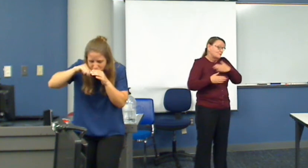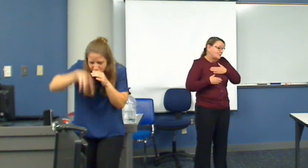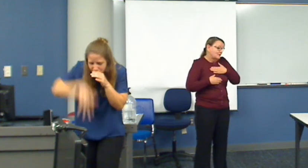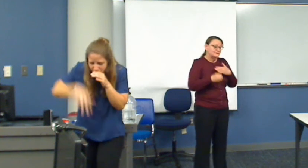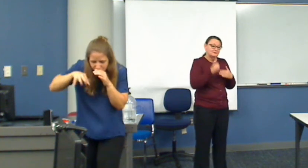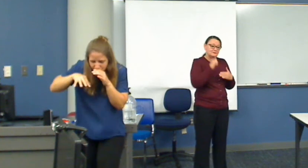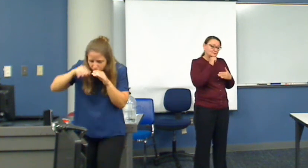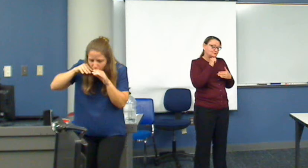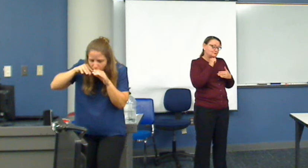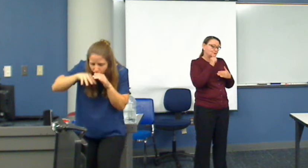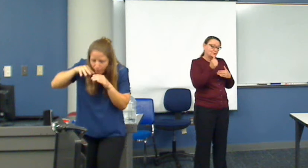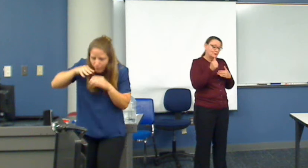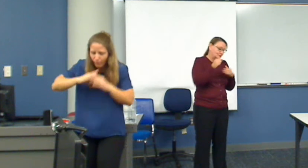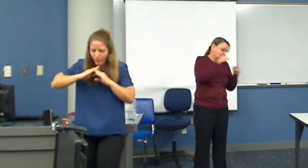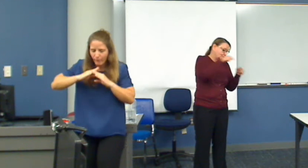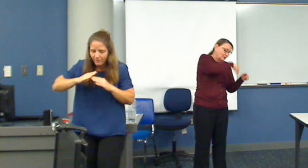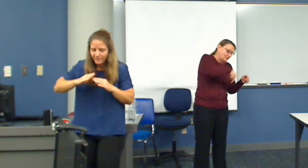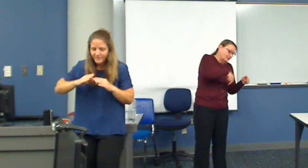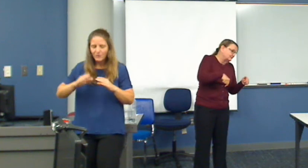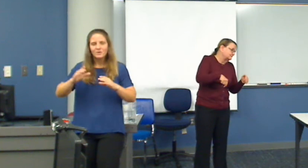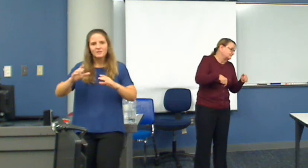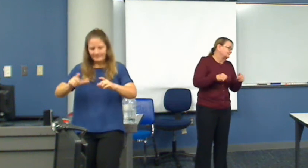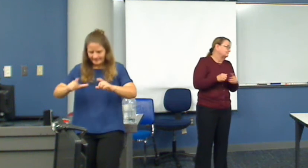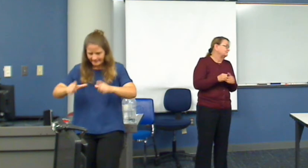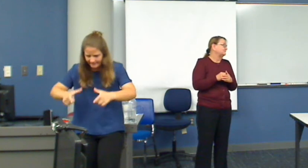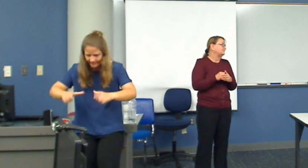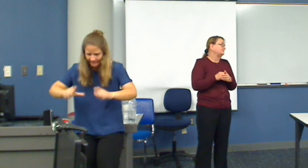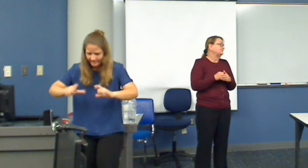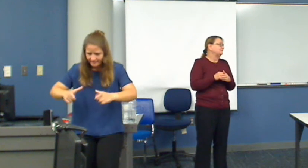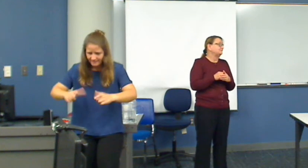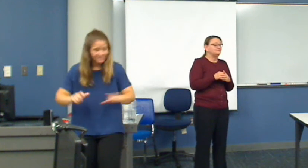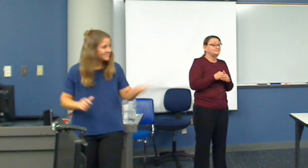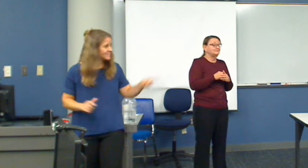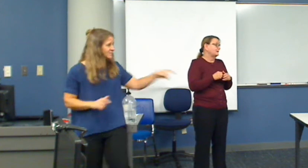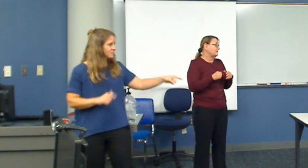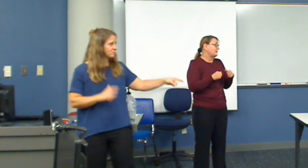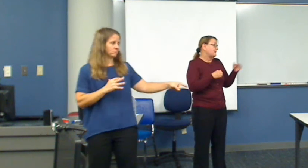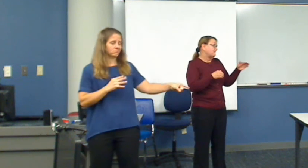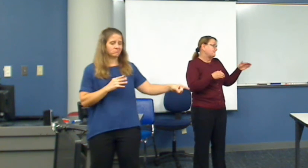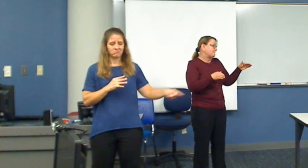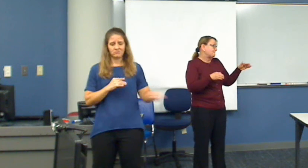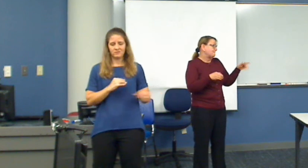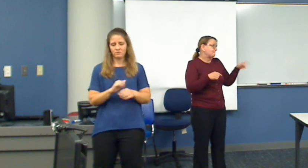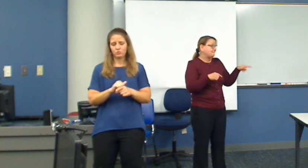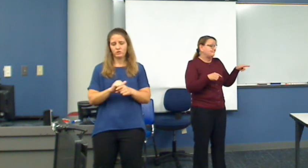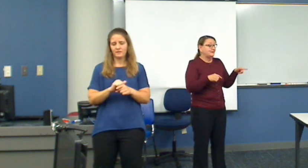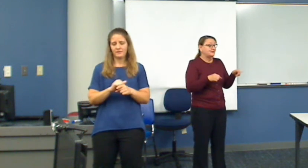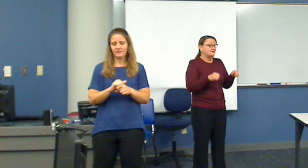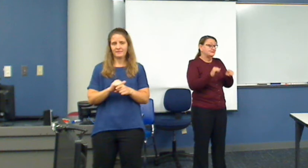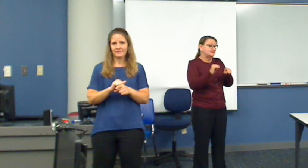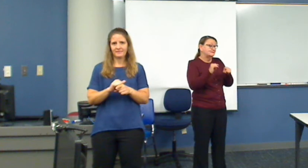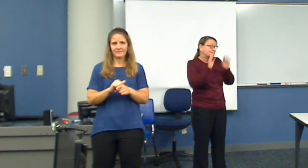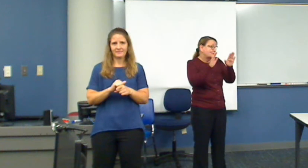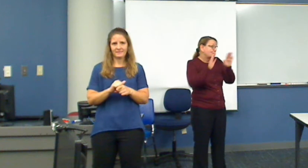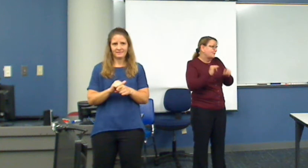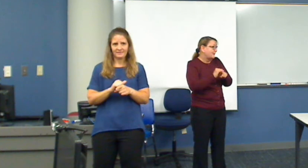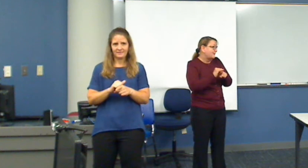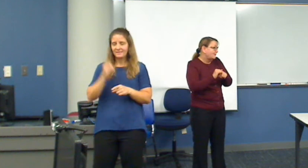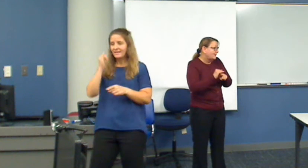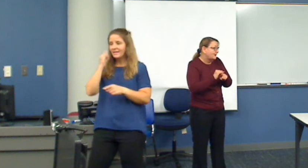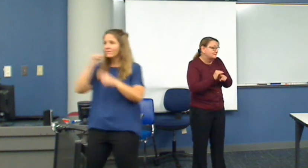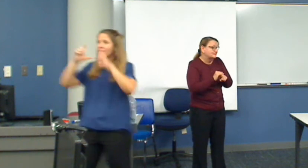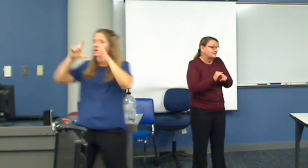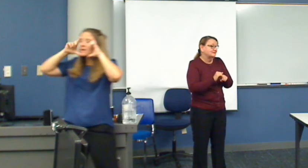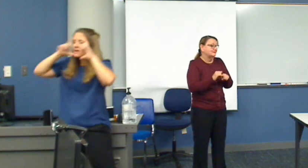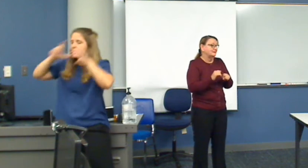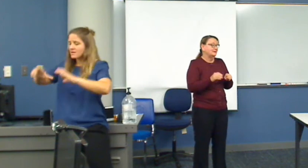it's a trial by error sometimes. Yeah. These mannequins are great practice because you have to go all, you take it back as far as you can, it's going to go. If you don't